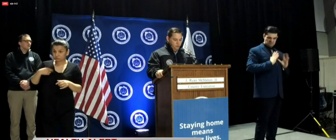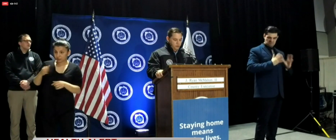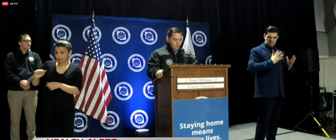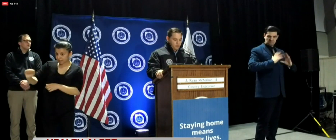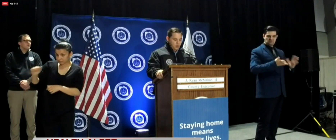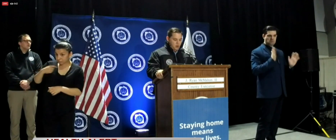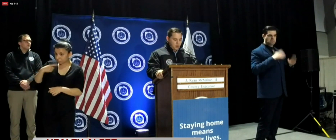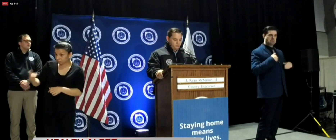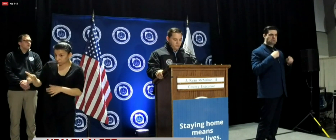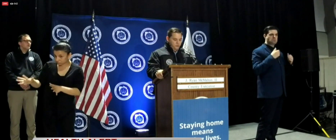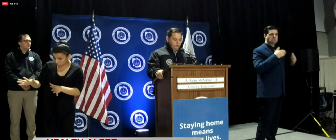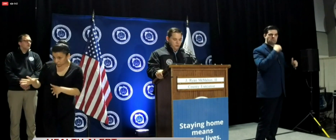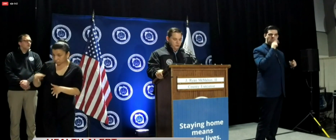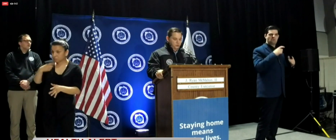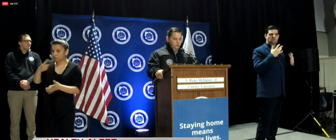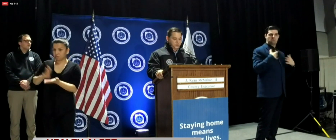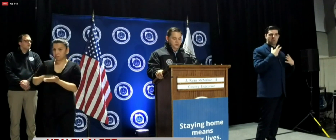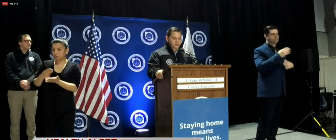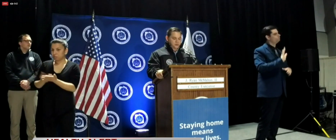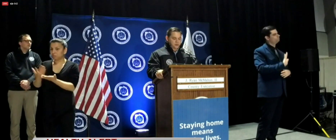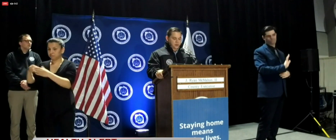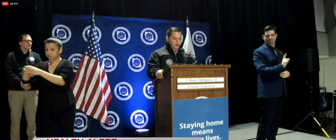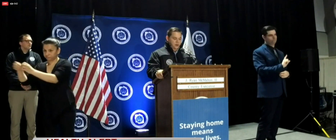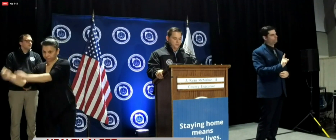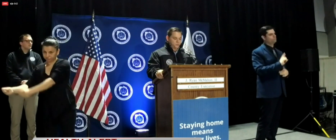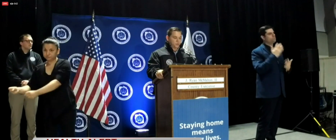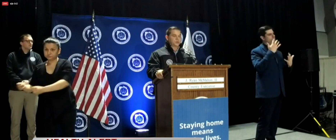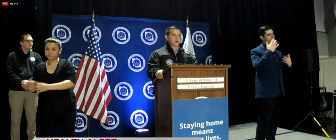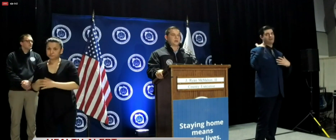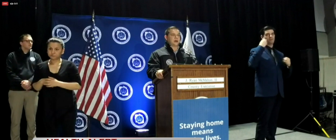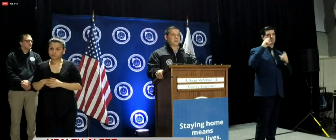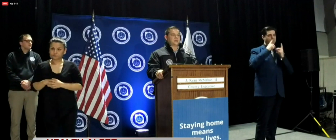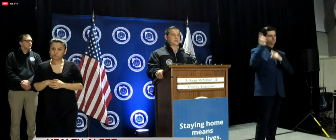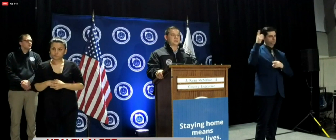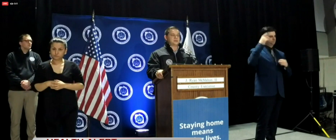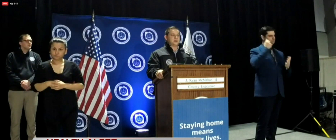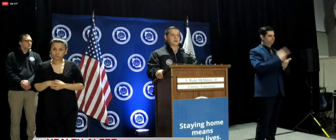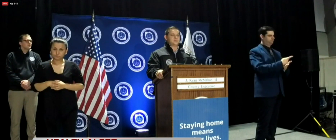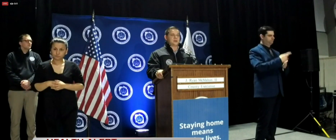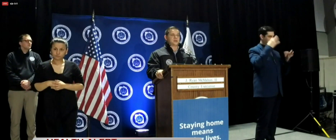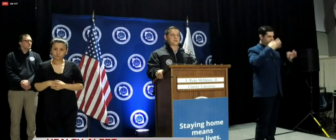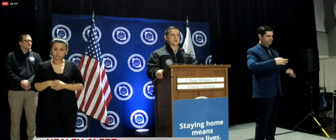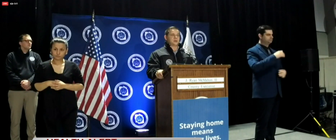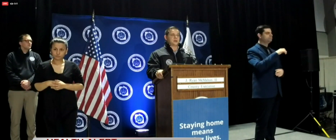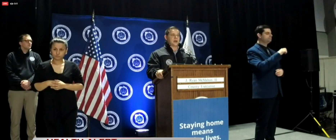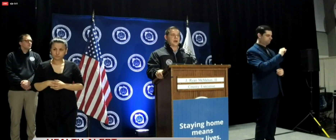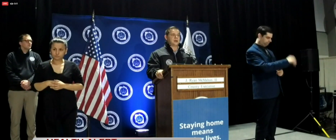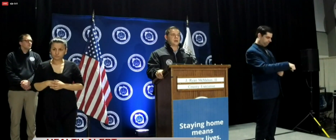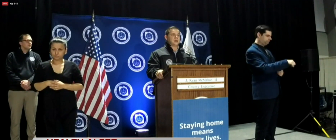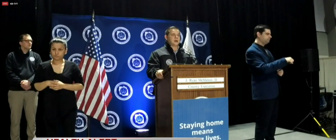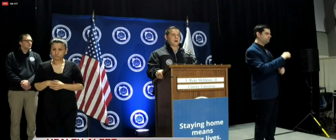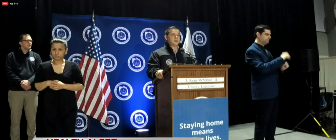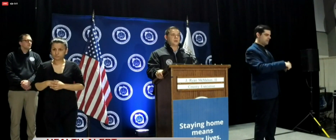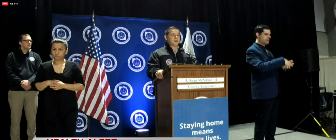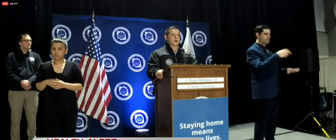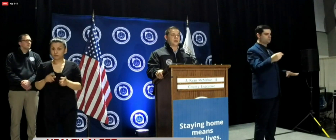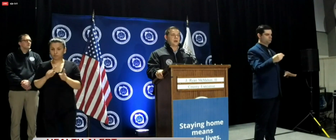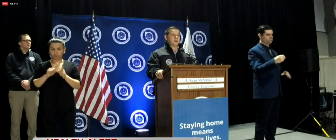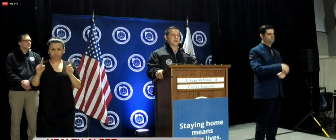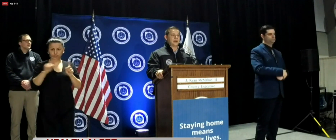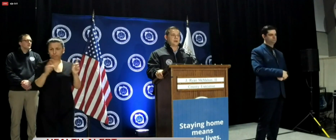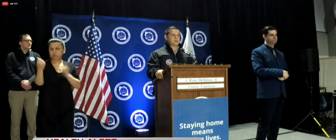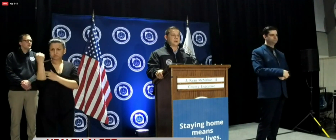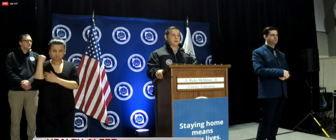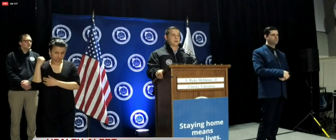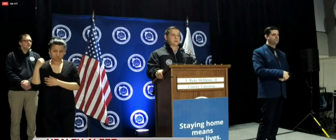you. Certainly social distancing, we're talking a lot about this. There's various metrics that are looking at. Our